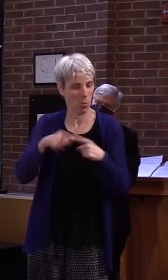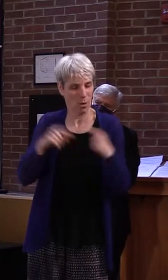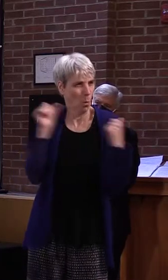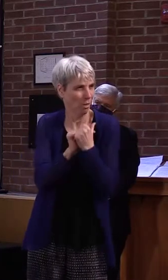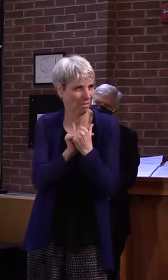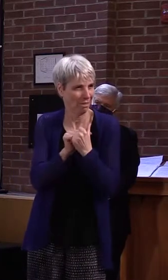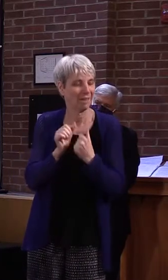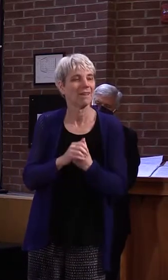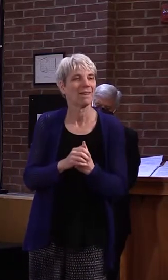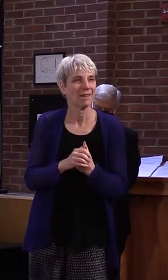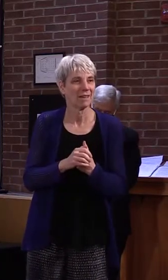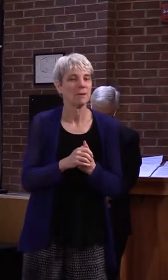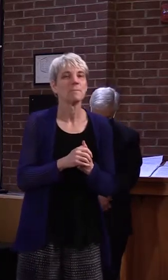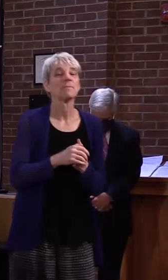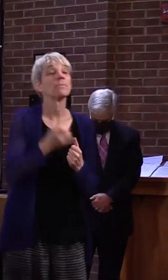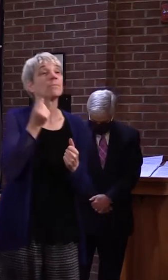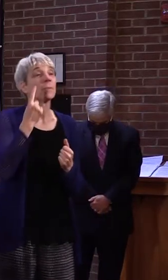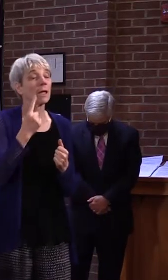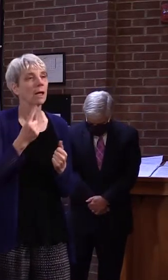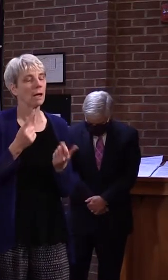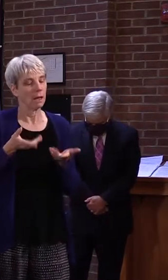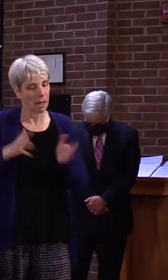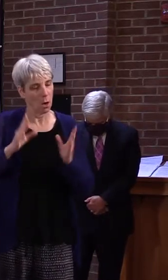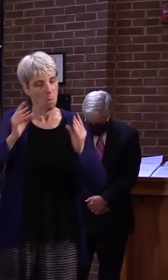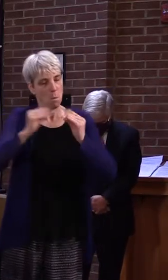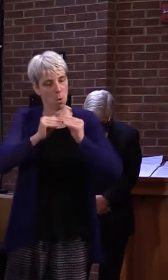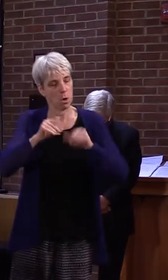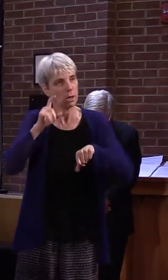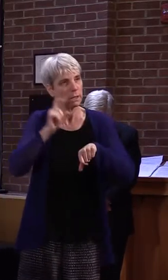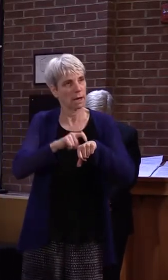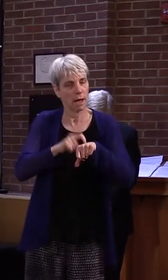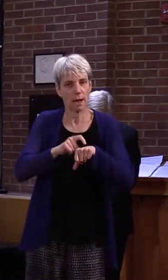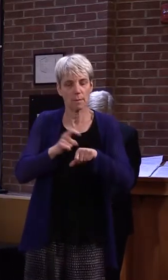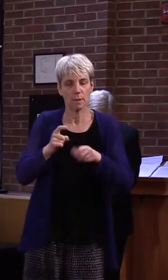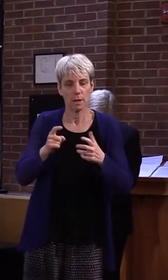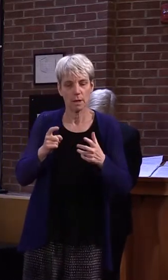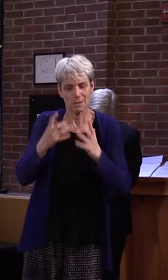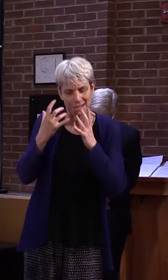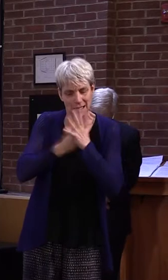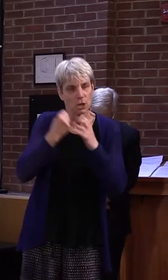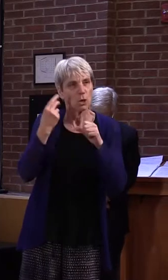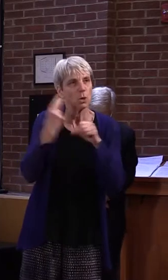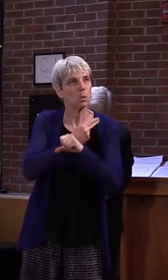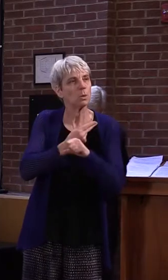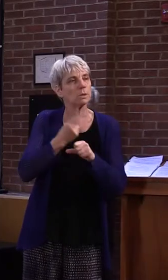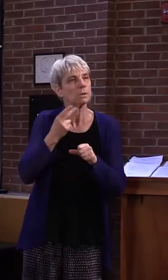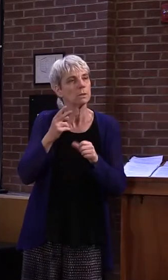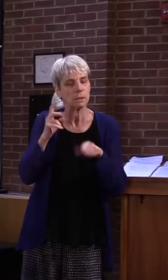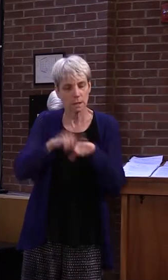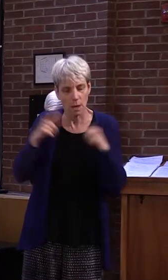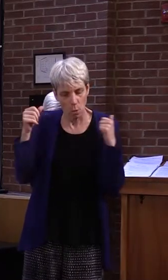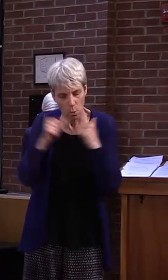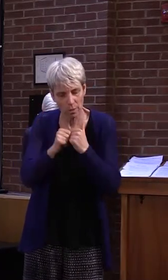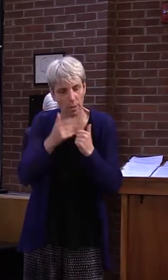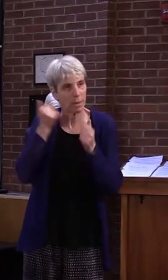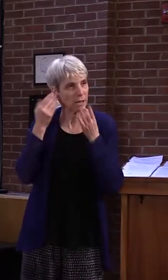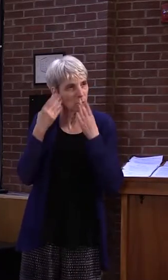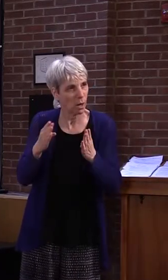To maximize the time for in-person instruction, the center purchased new digital cameras that operate in three dimensions and are motion